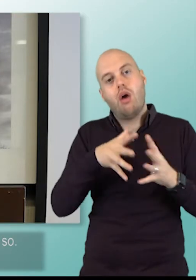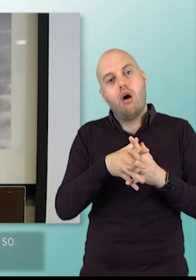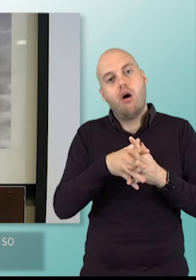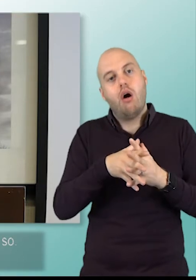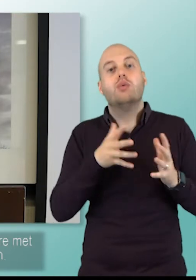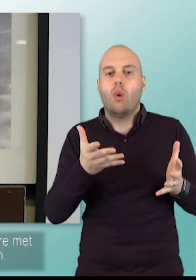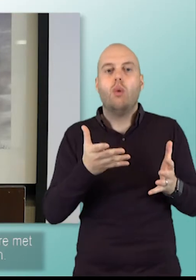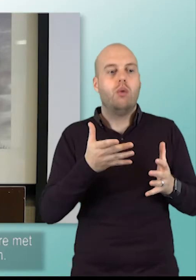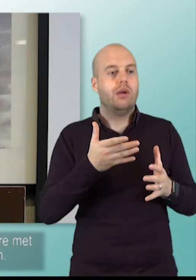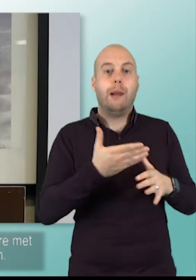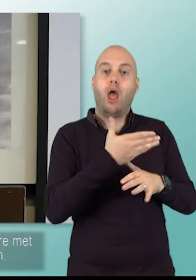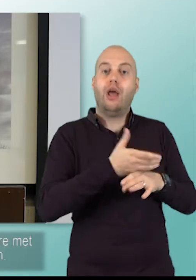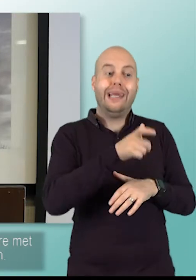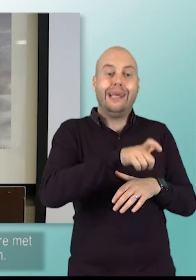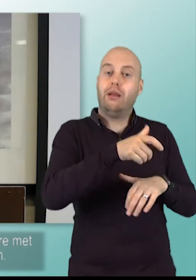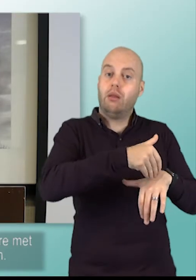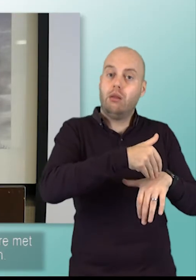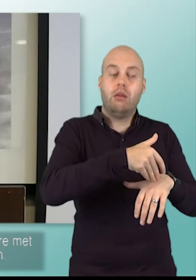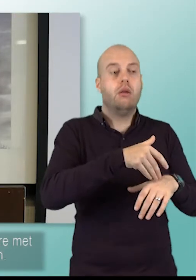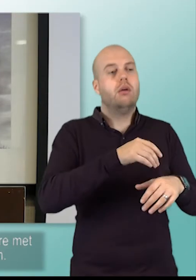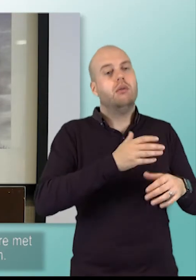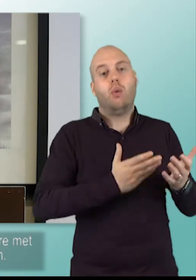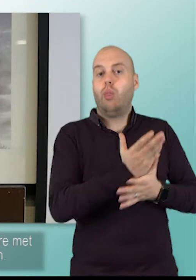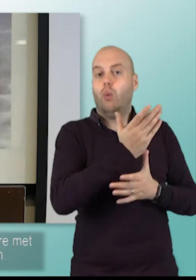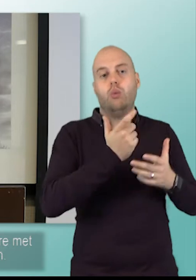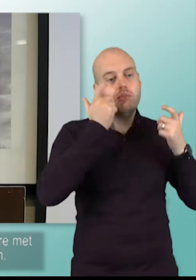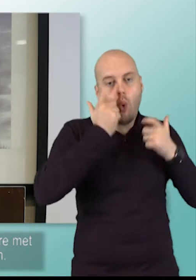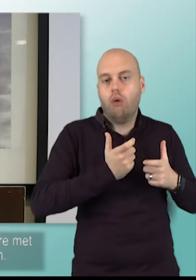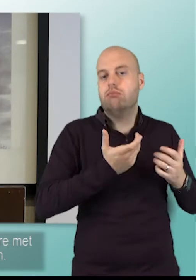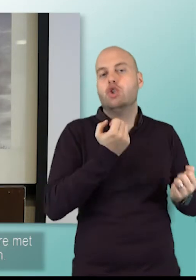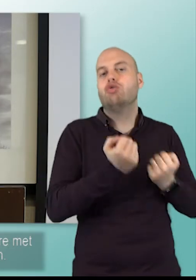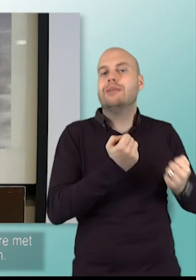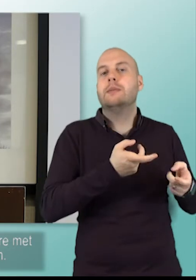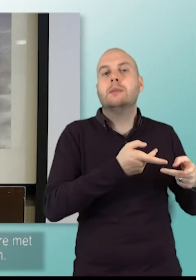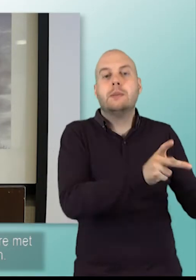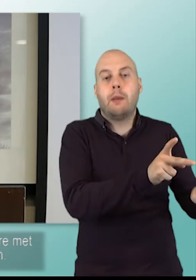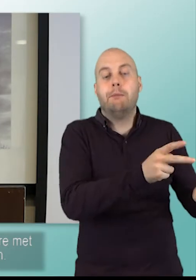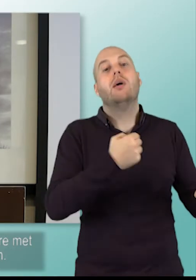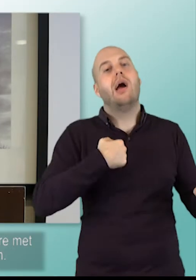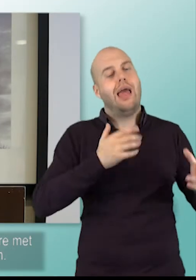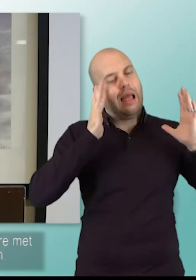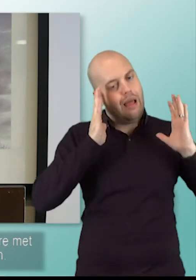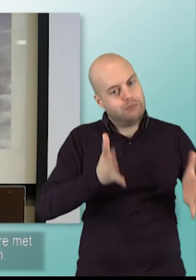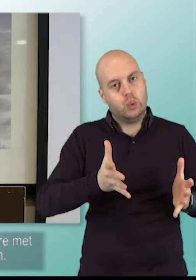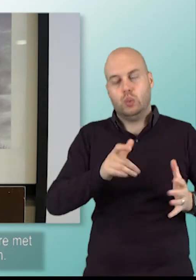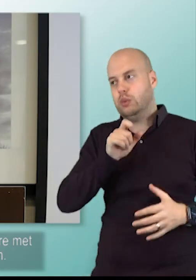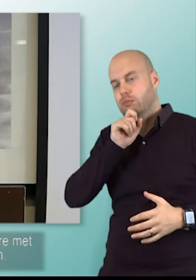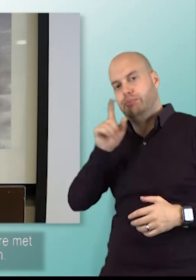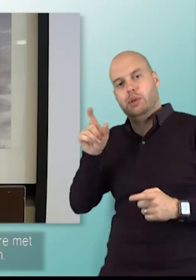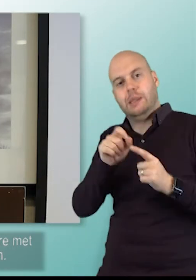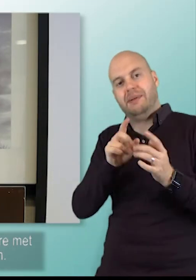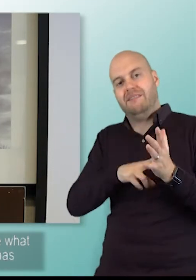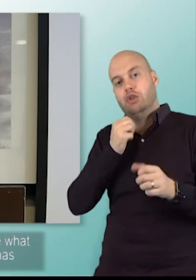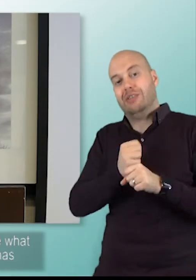so. So no matter what the circumstances, if the criteria are met, you should make the referral to the PVG